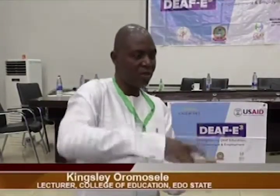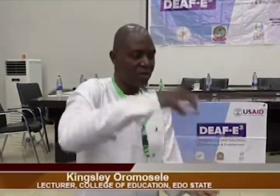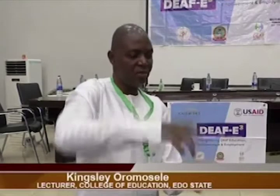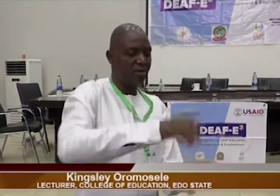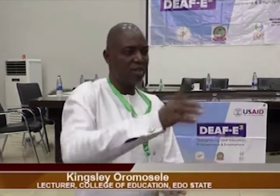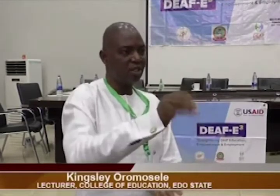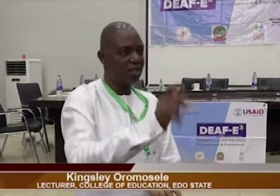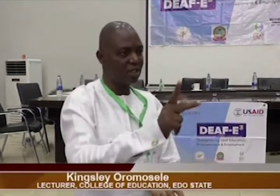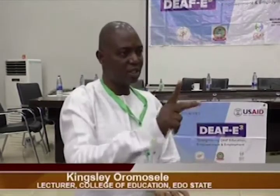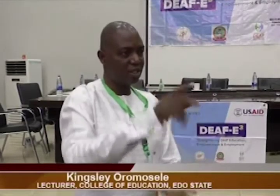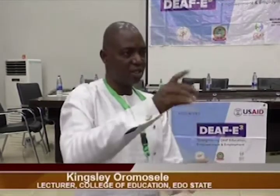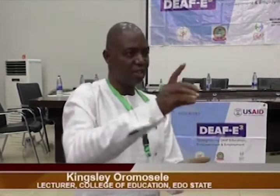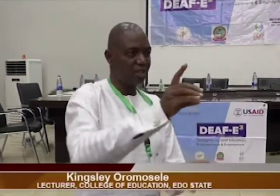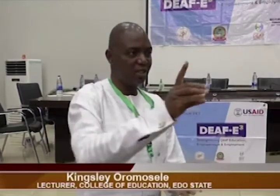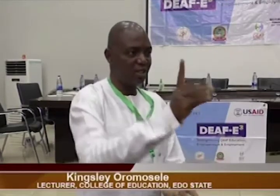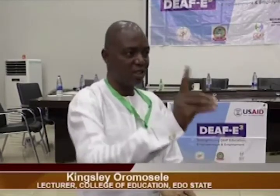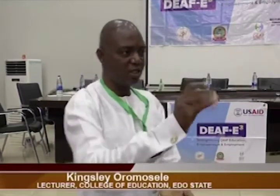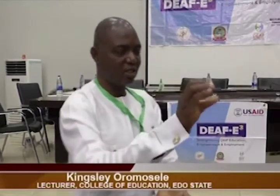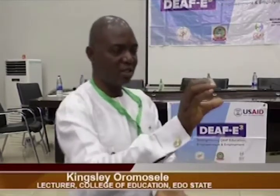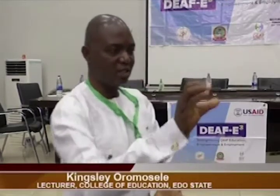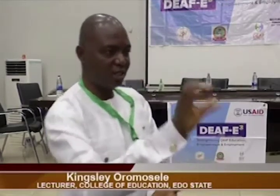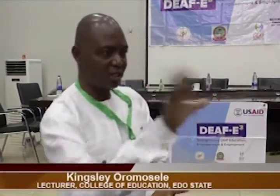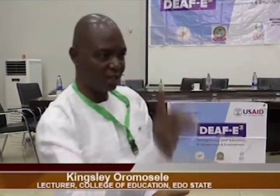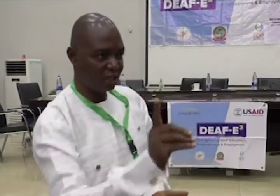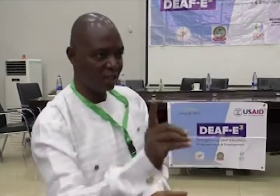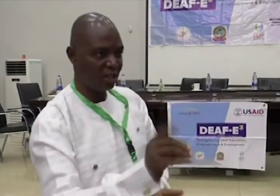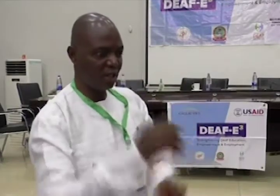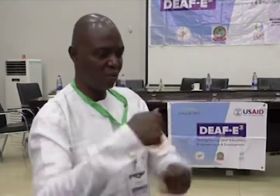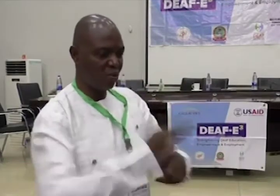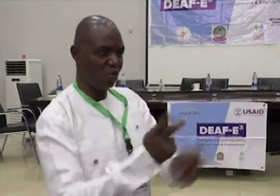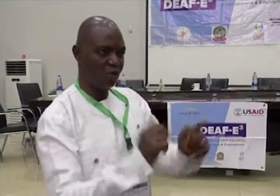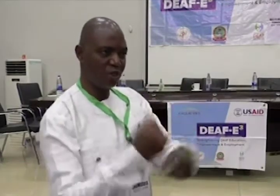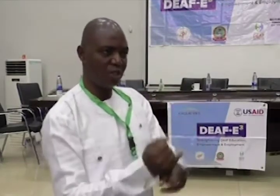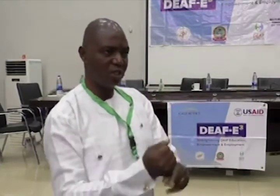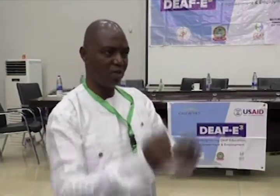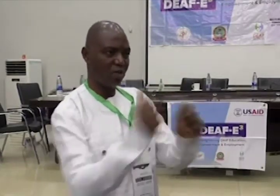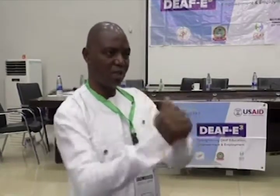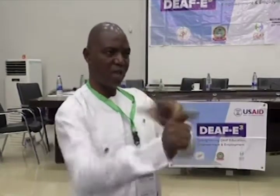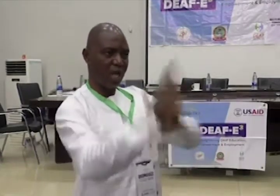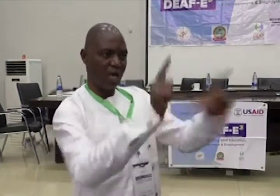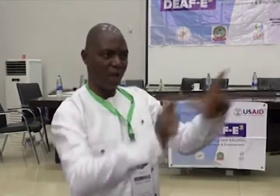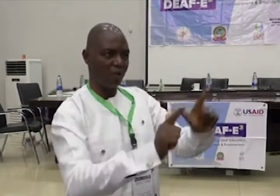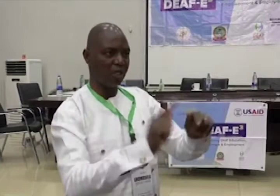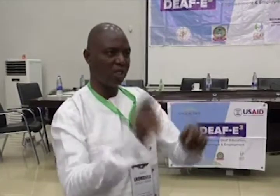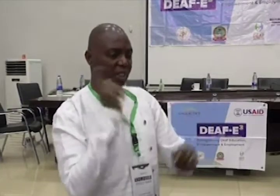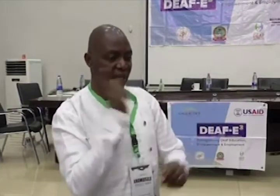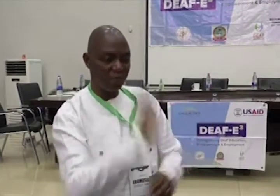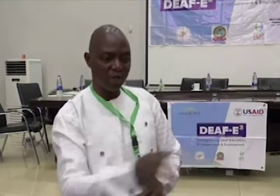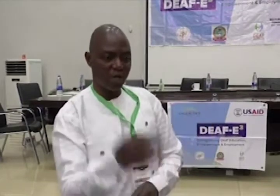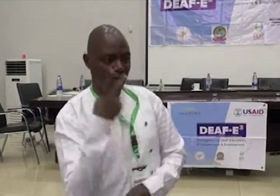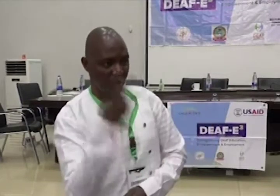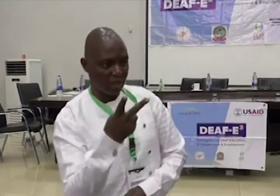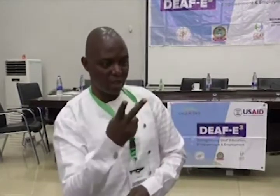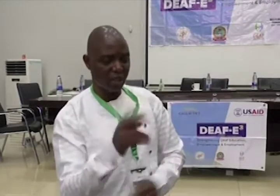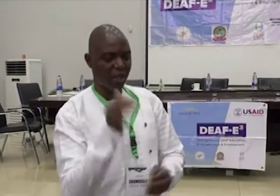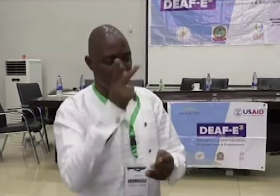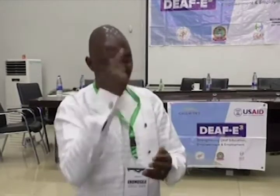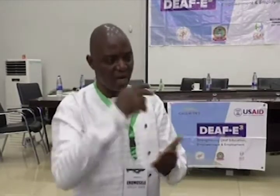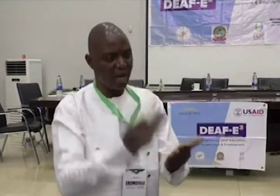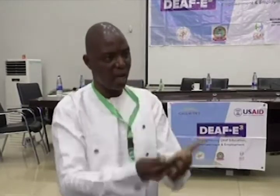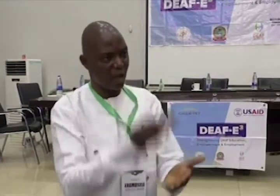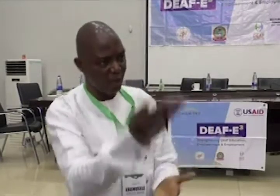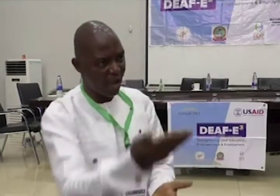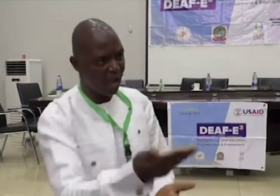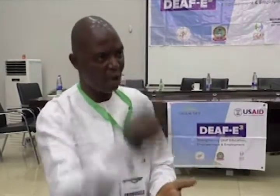I can also make CD, produce it with sign language, deaf